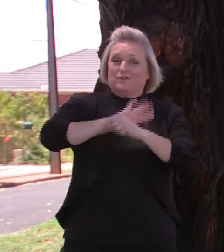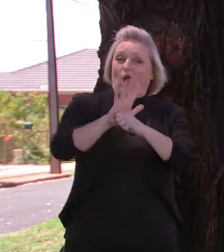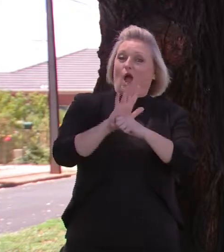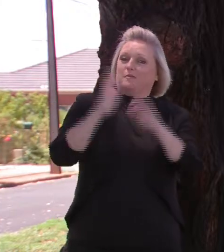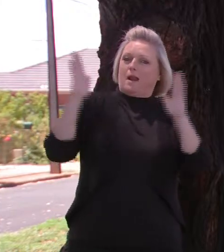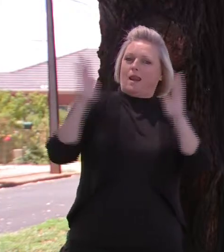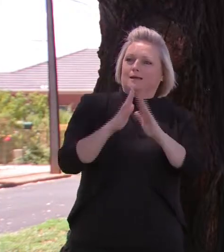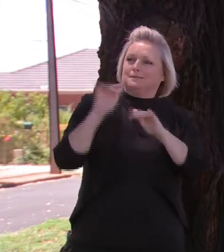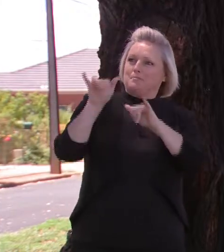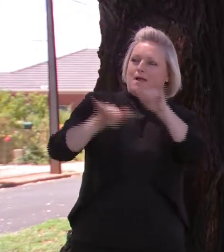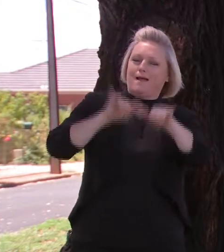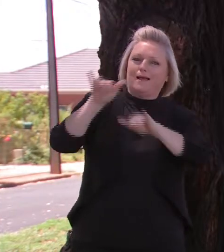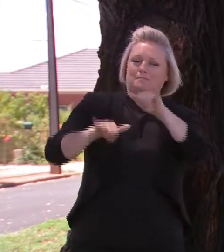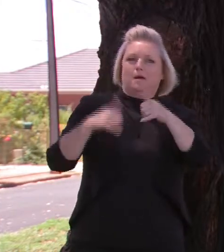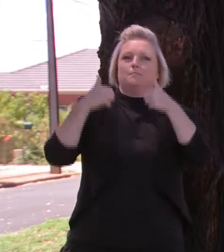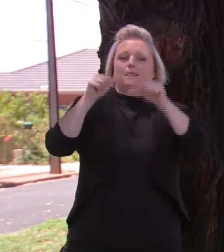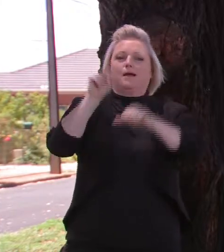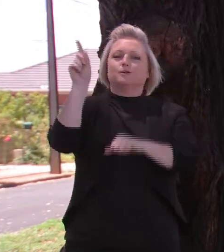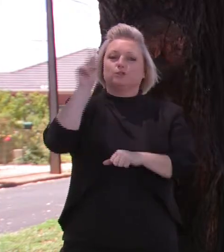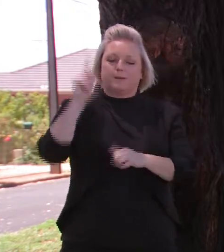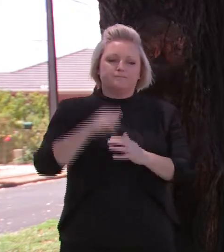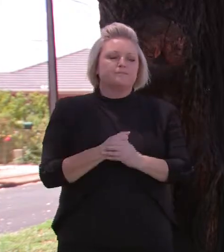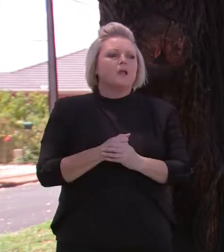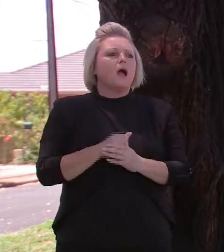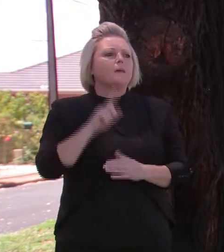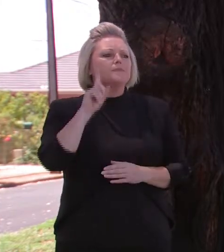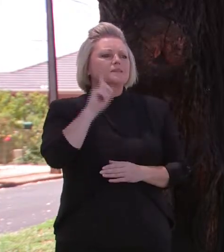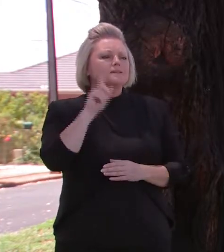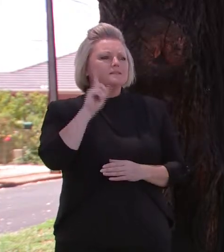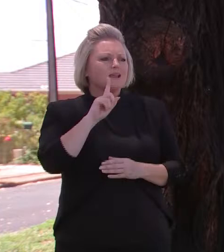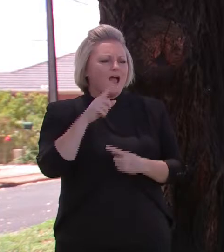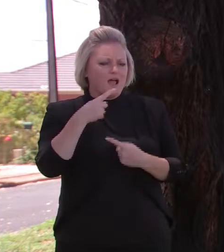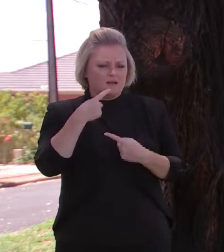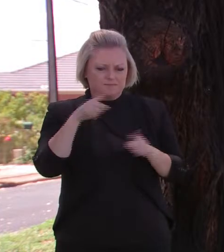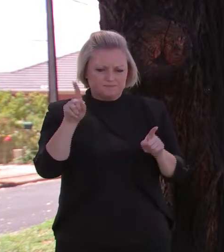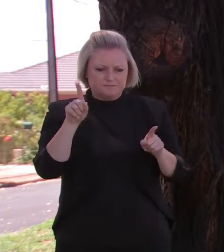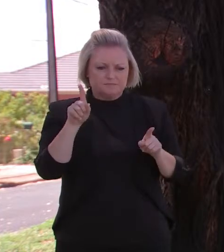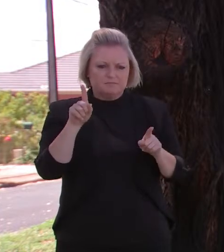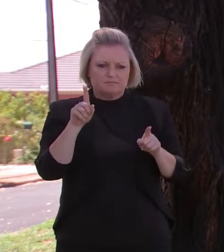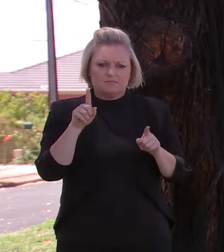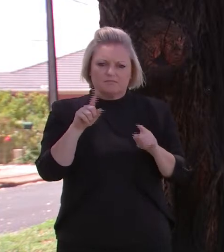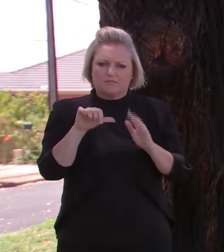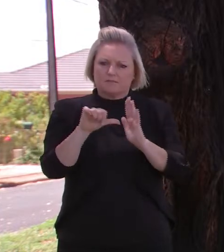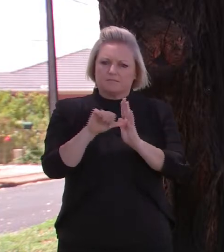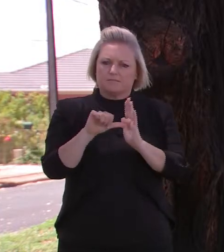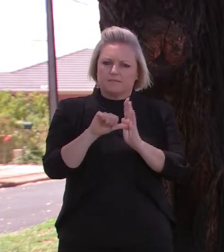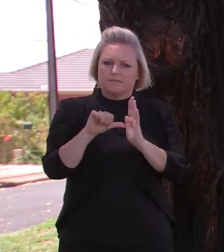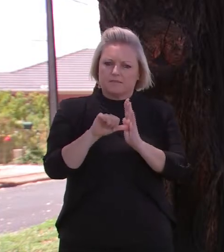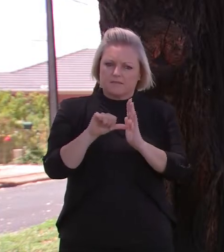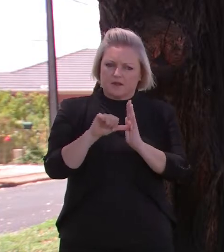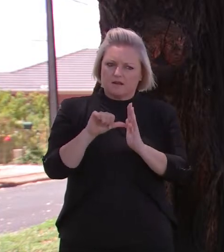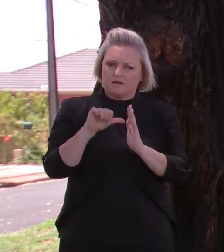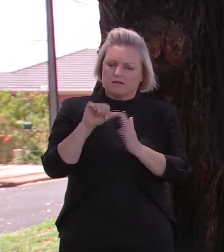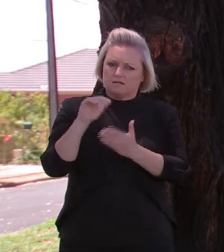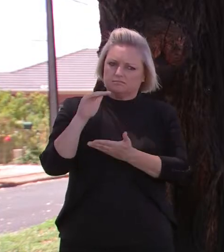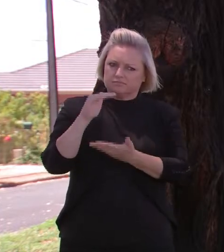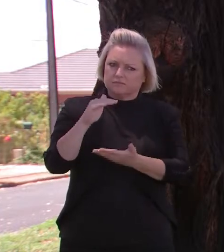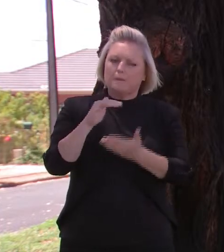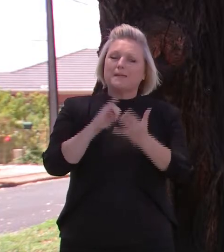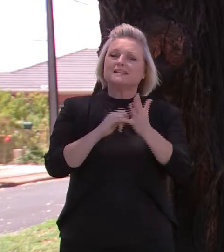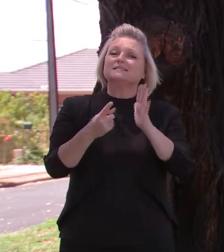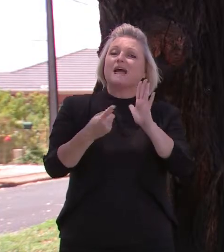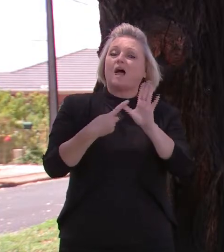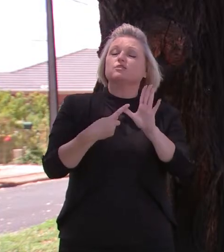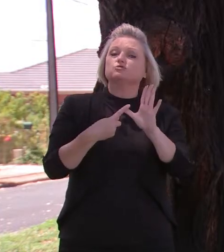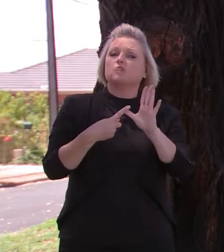So I note that New South Wales announced their package yesterday. It was a very large number. When we drill down into the details, South Australian small business ended up